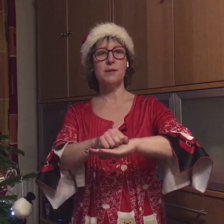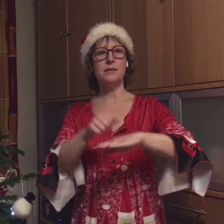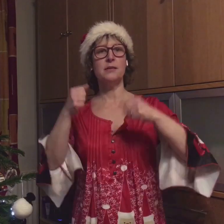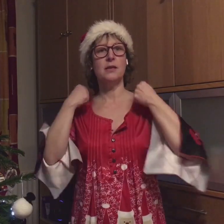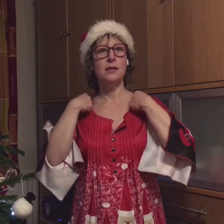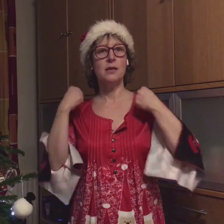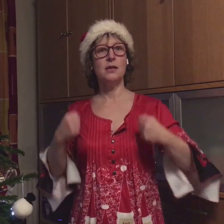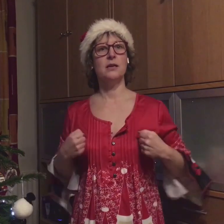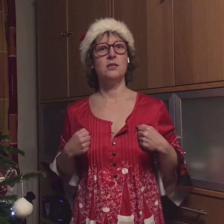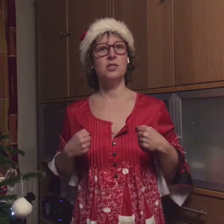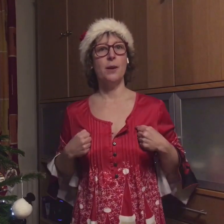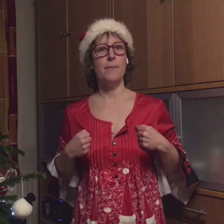Christmas jumper.